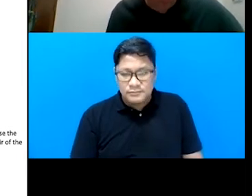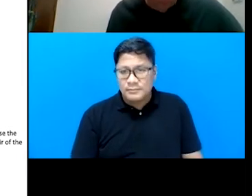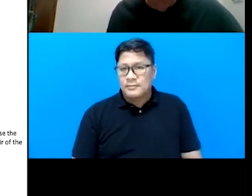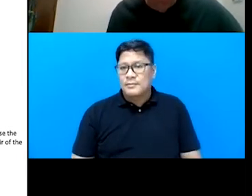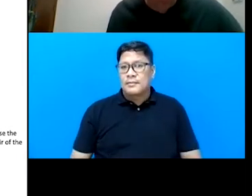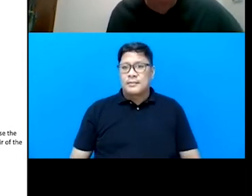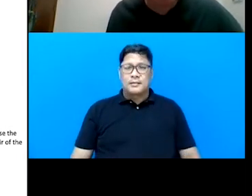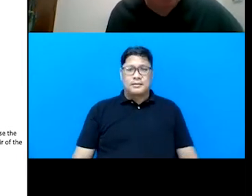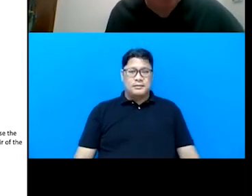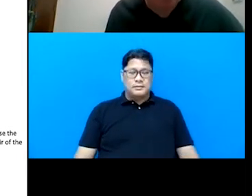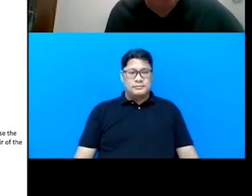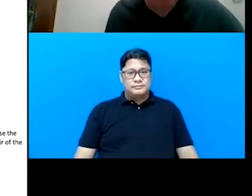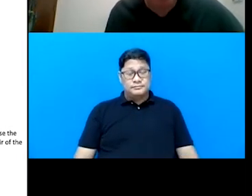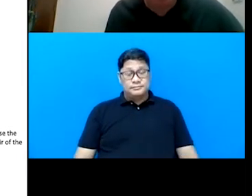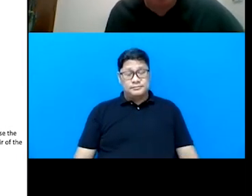Yes.